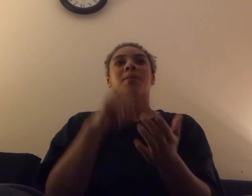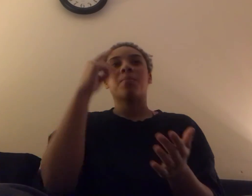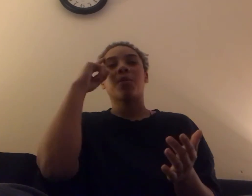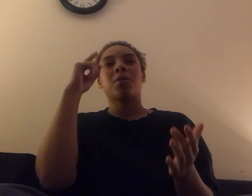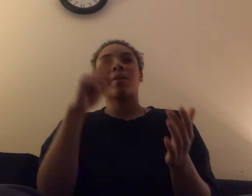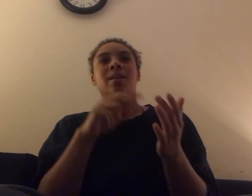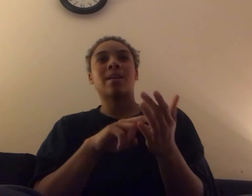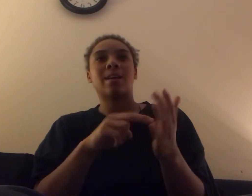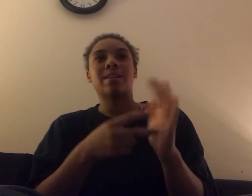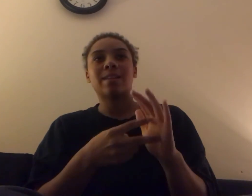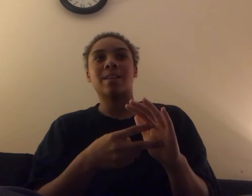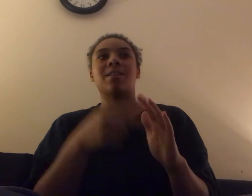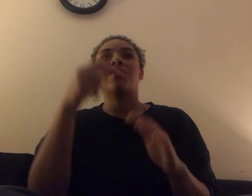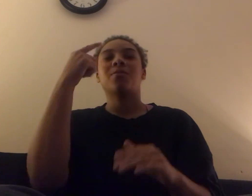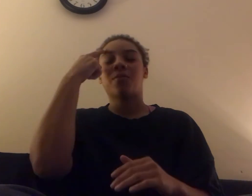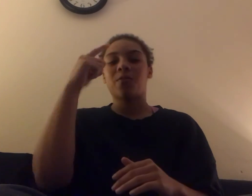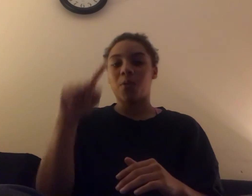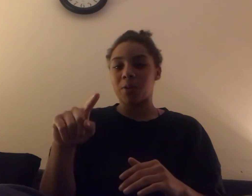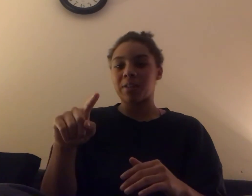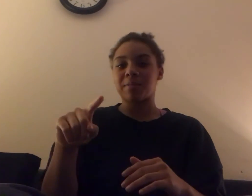newspaper intended for.